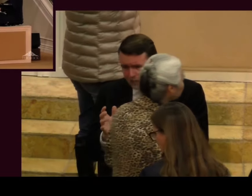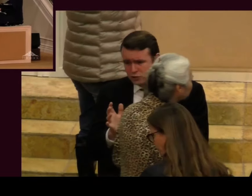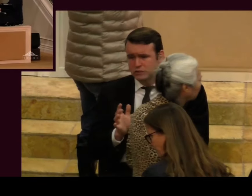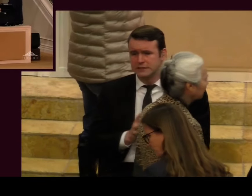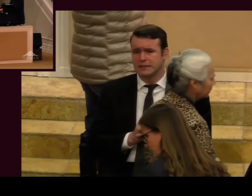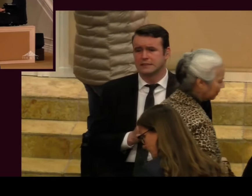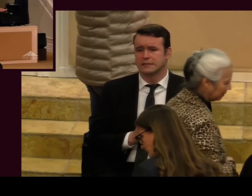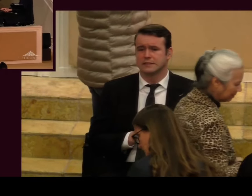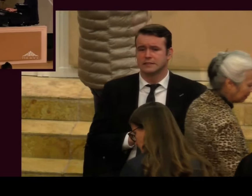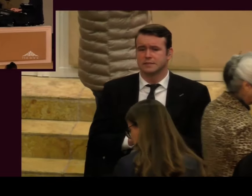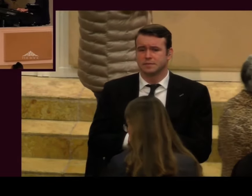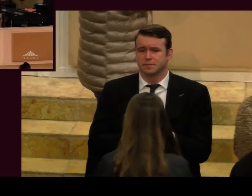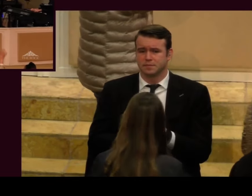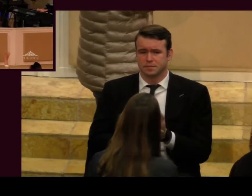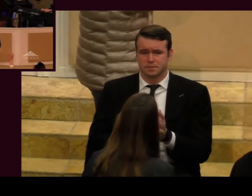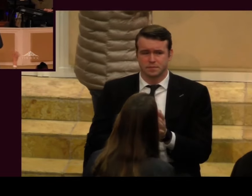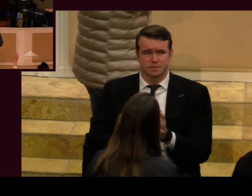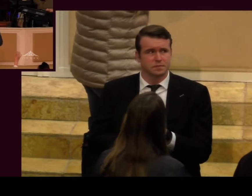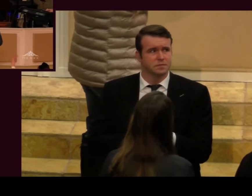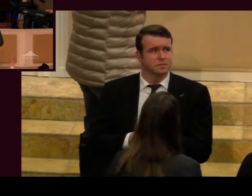Hallelujah, Jesus.